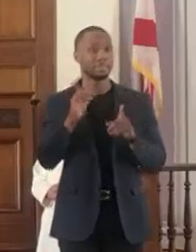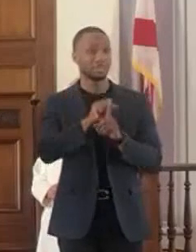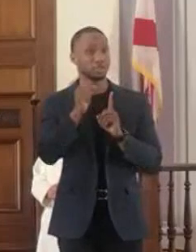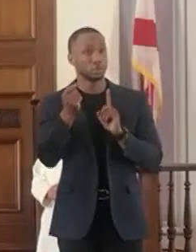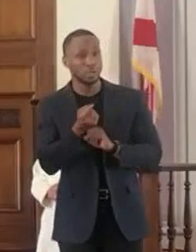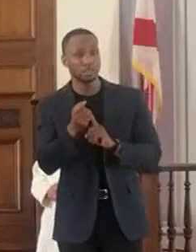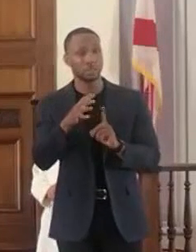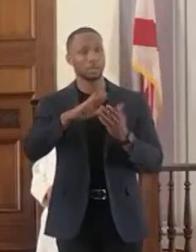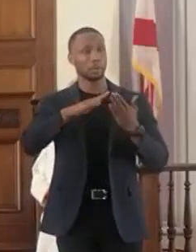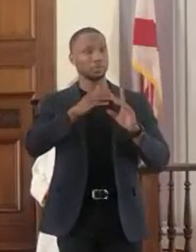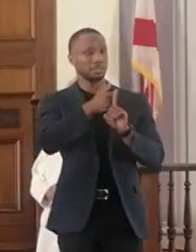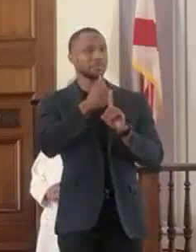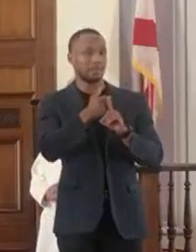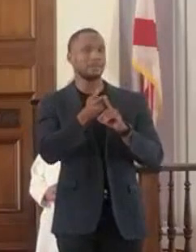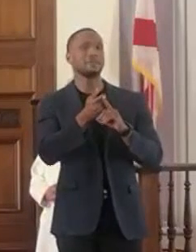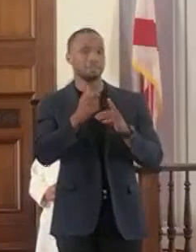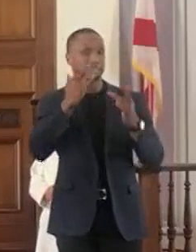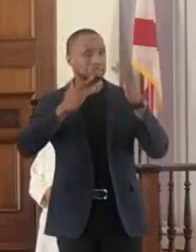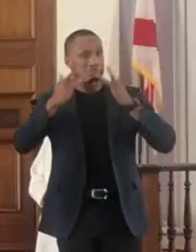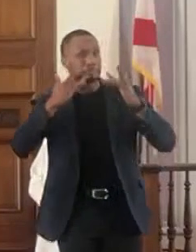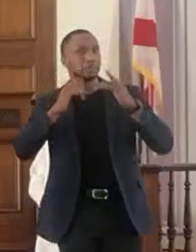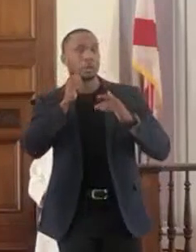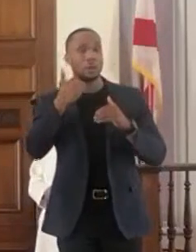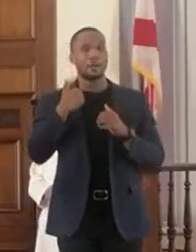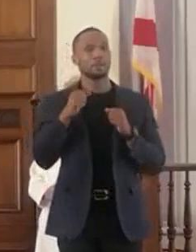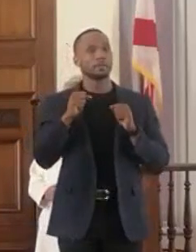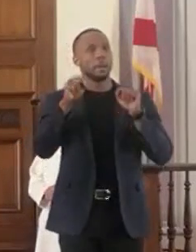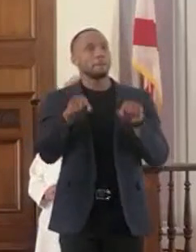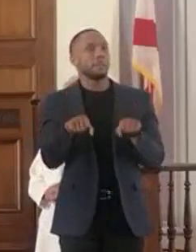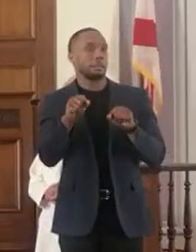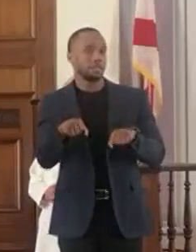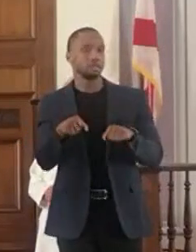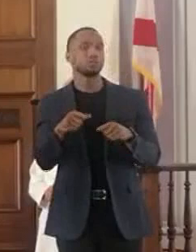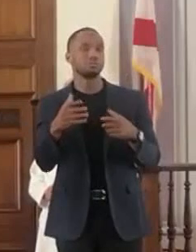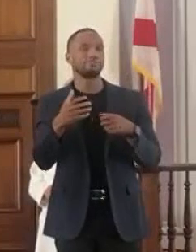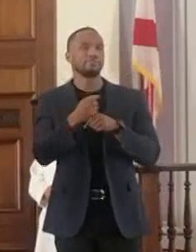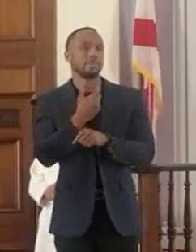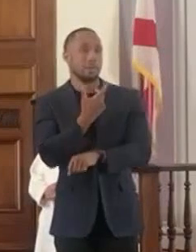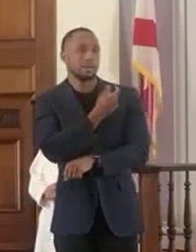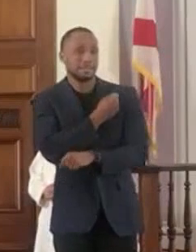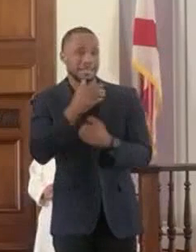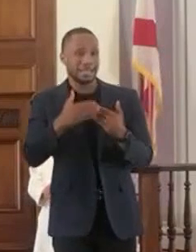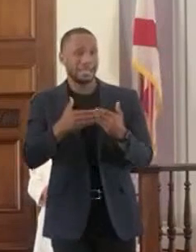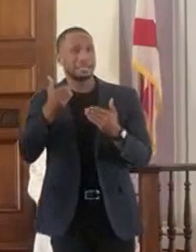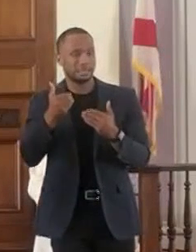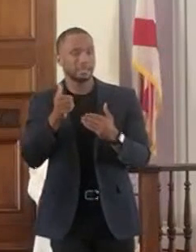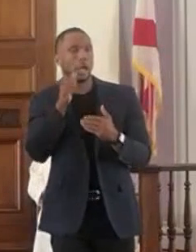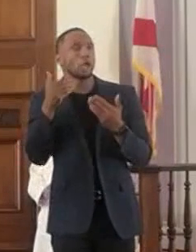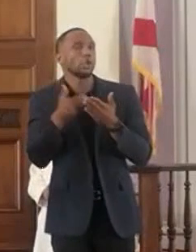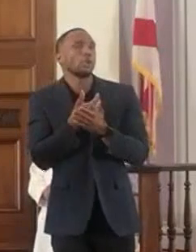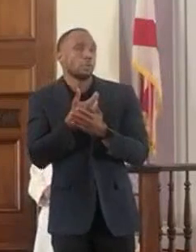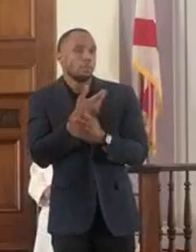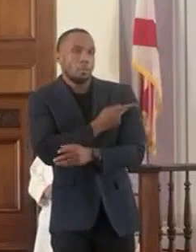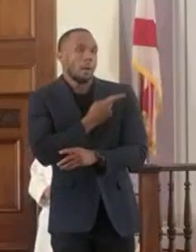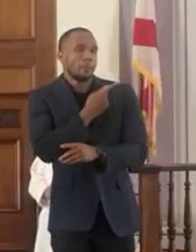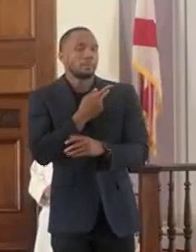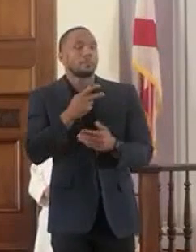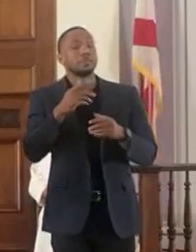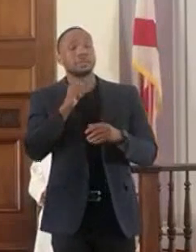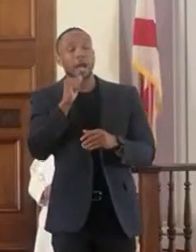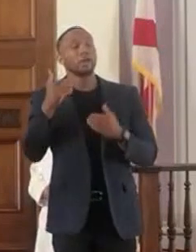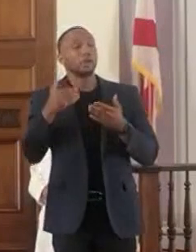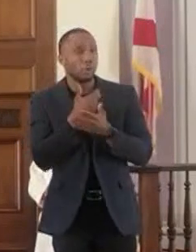lack access. They don't have the ability to obtain vaccine easily. Not a new problem with COVID, but a long-standing problem. So